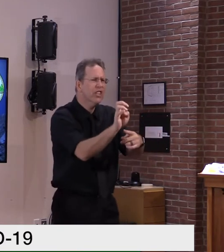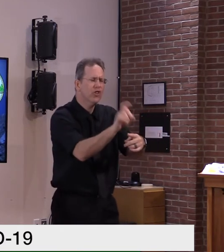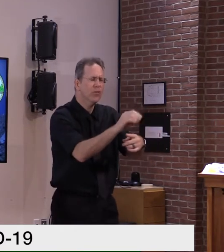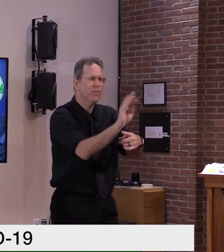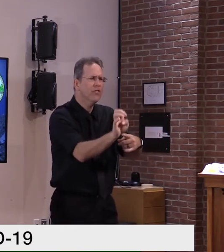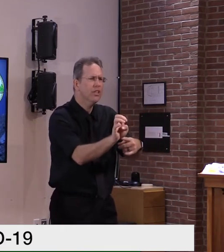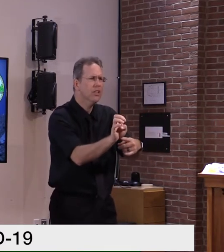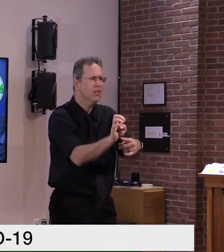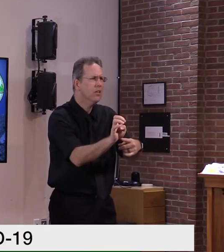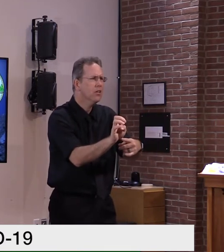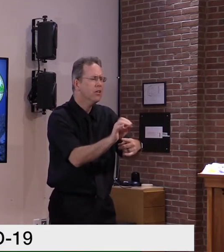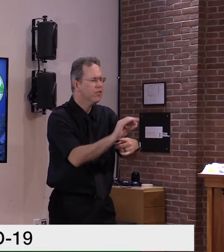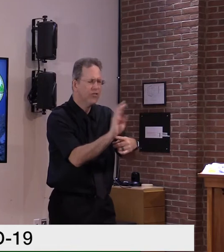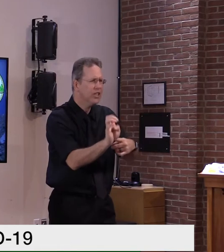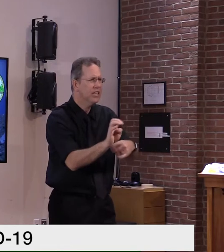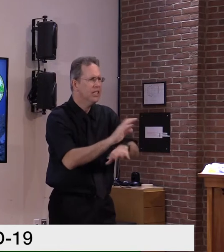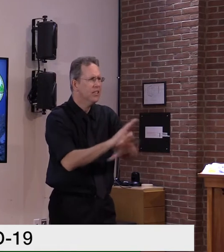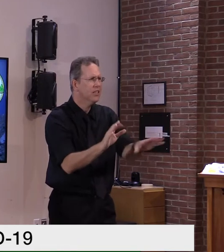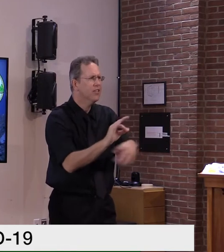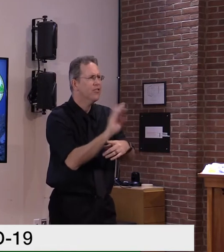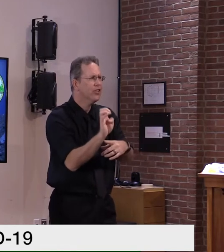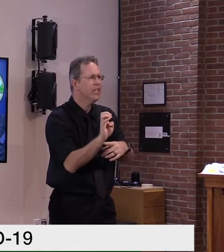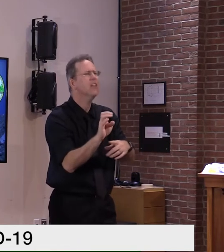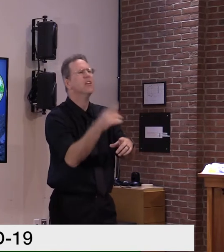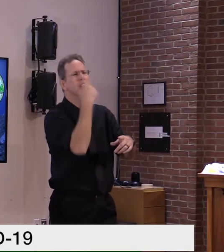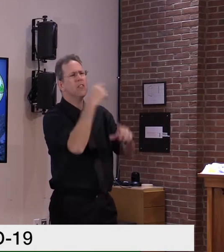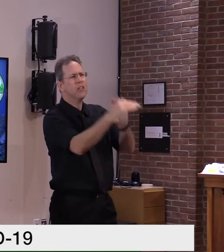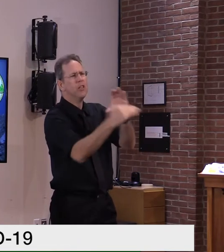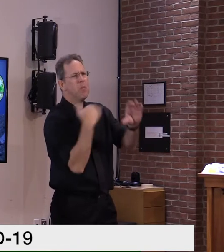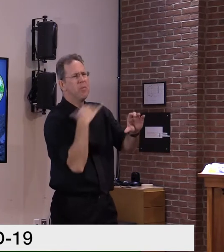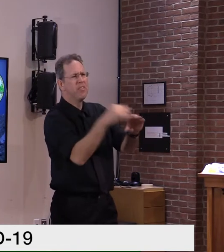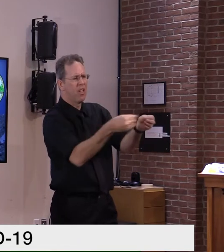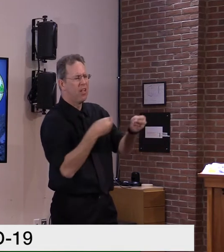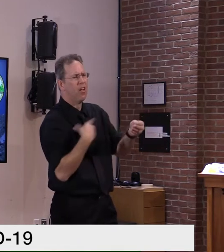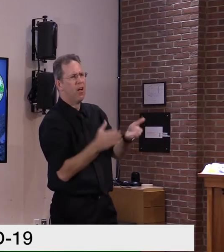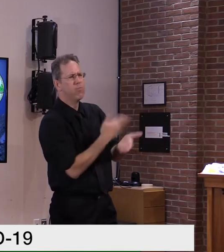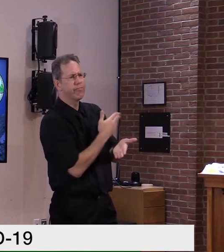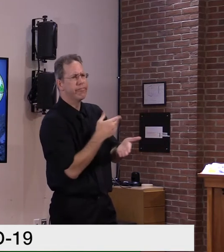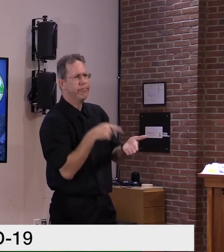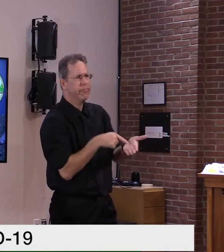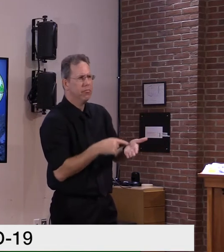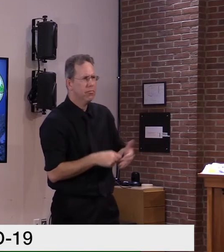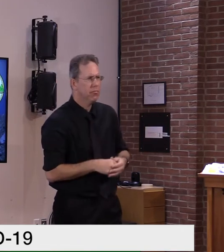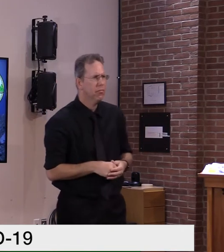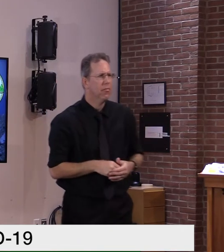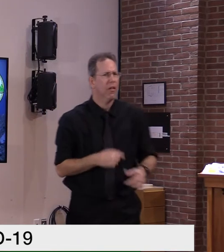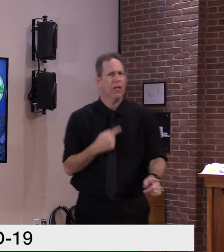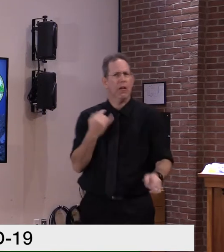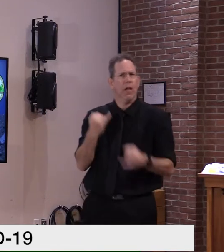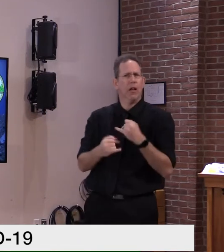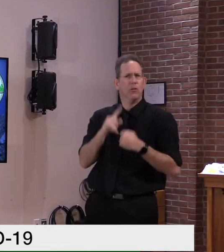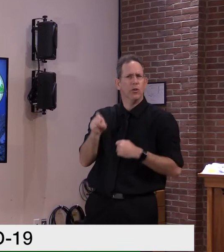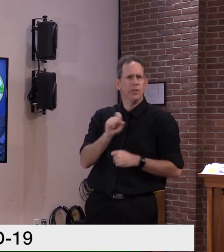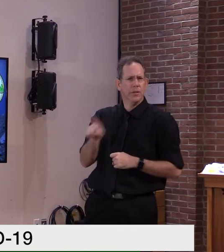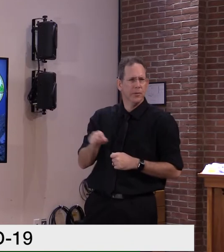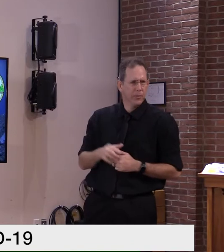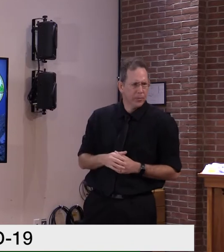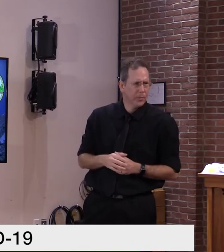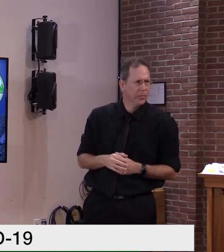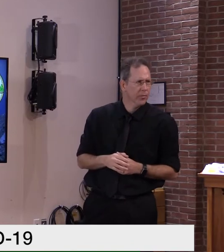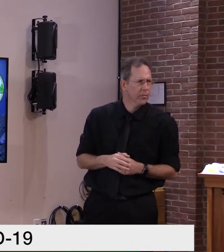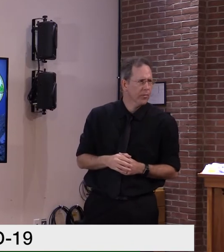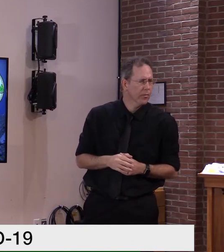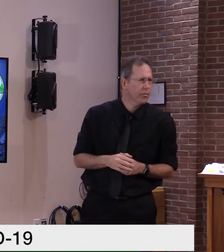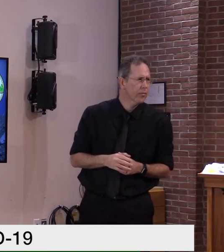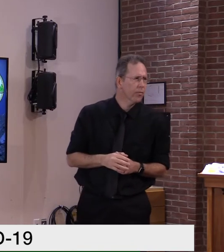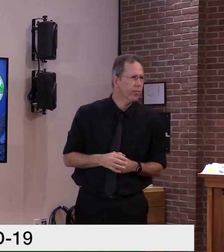Okay. And then last testing question. I spent about 15 minutes on the phone this morning with someone who was really frustrated because he said it took him 3 hours to get a test